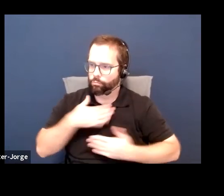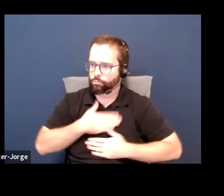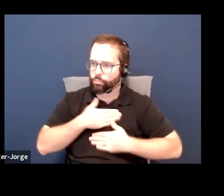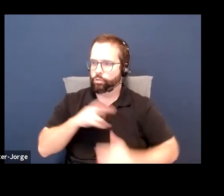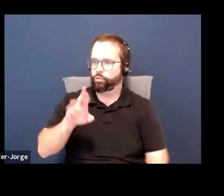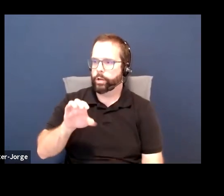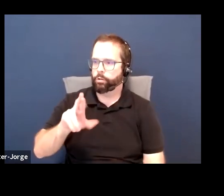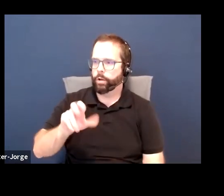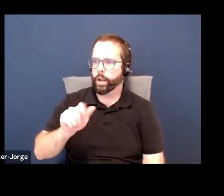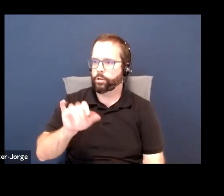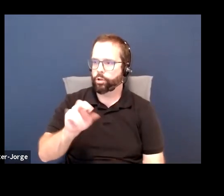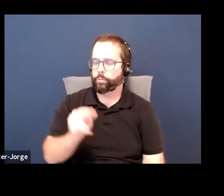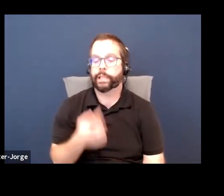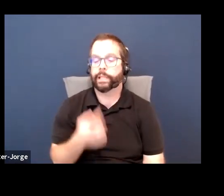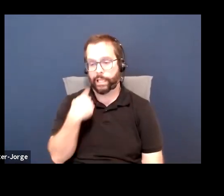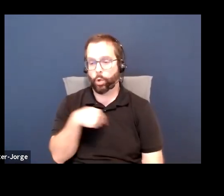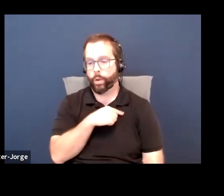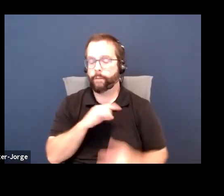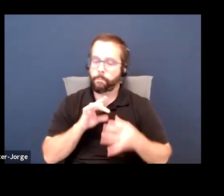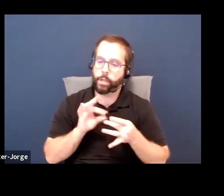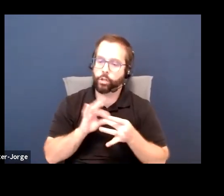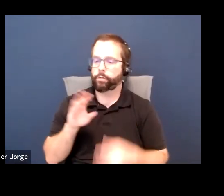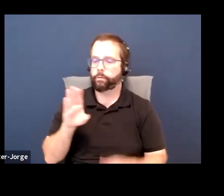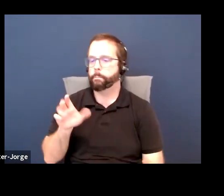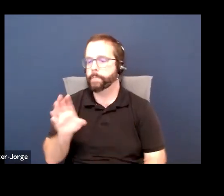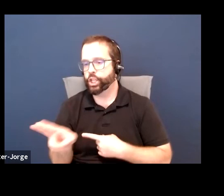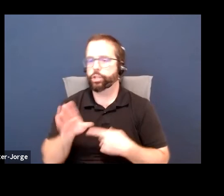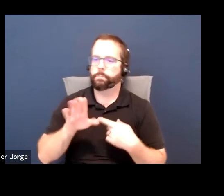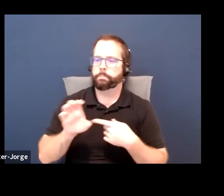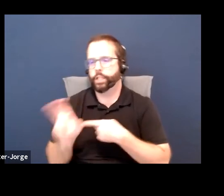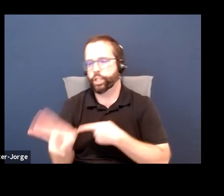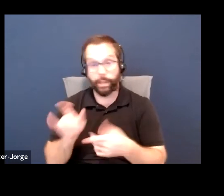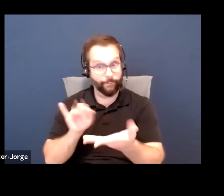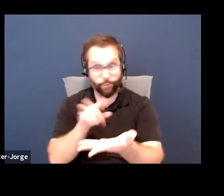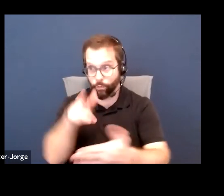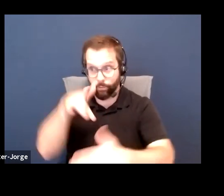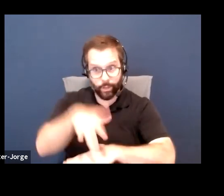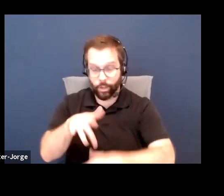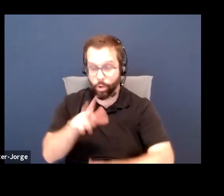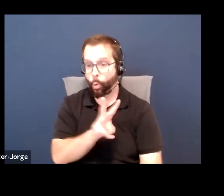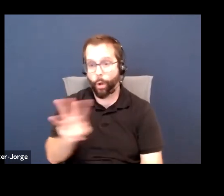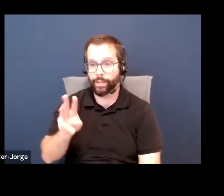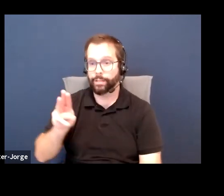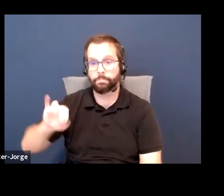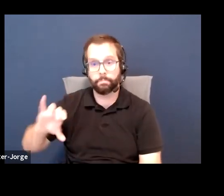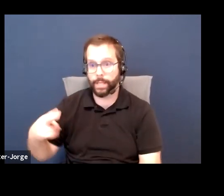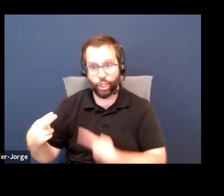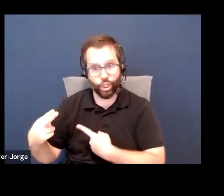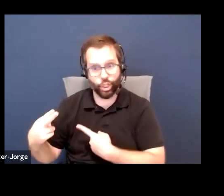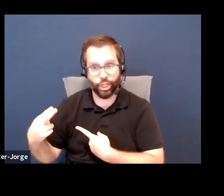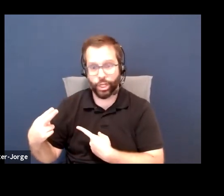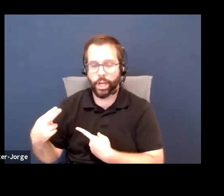of times now. If you haven't been to West Michigan, please come visit us. It's so beautiful,